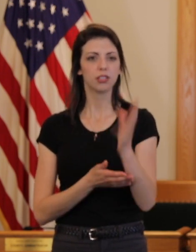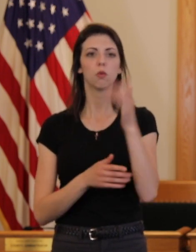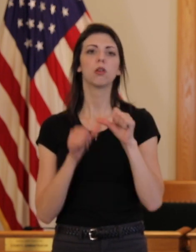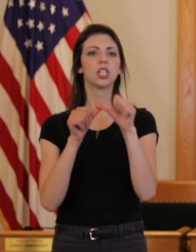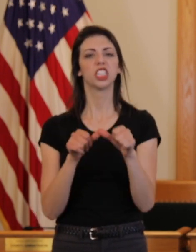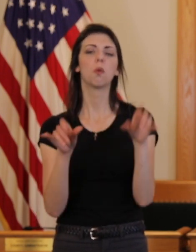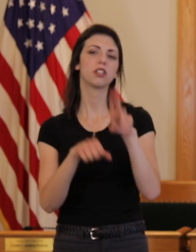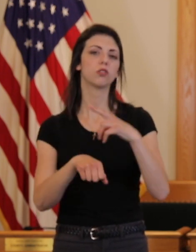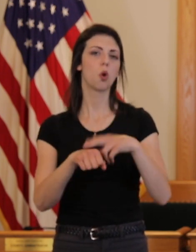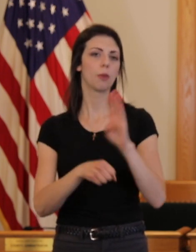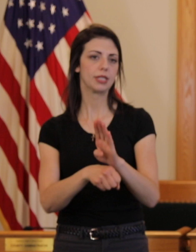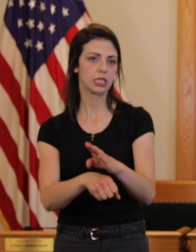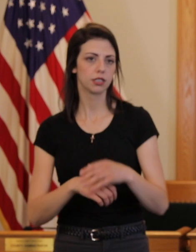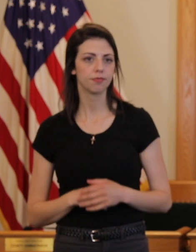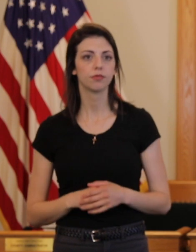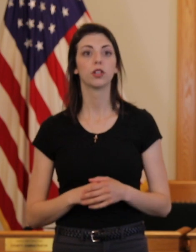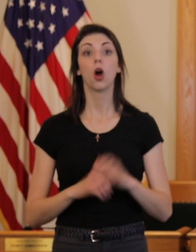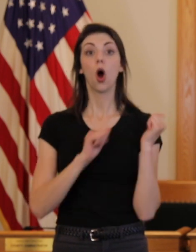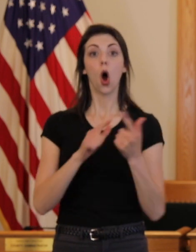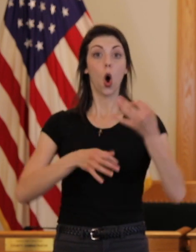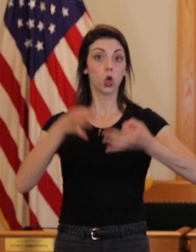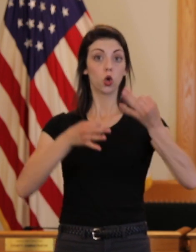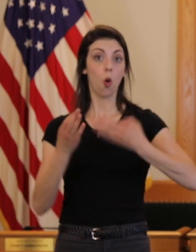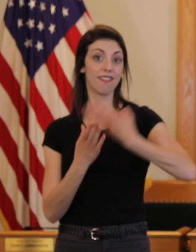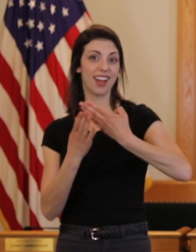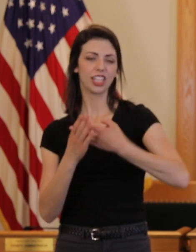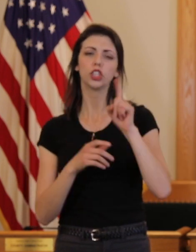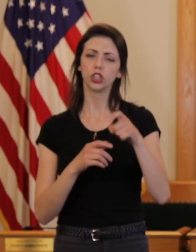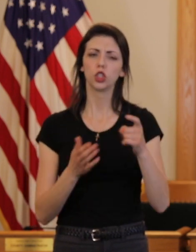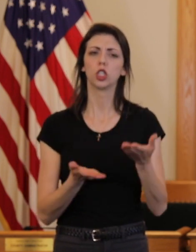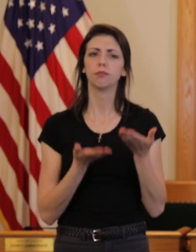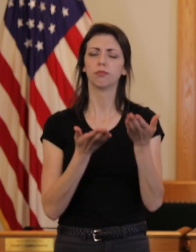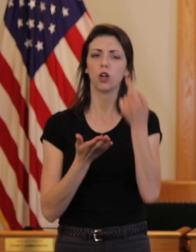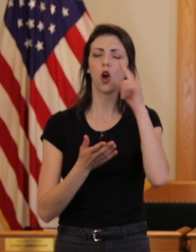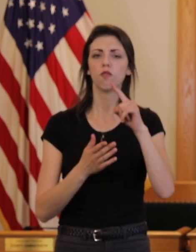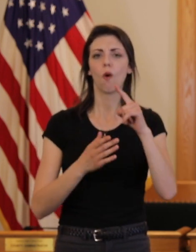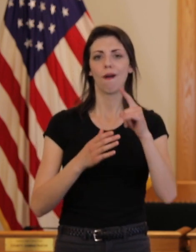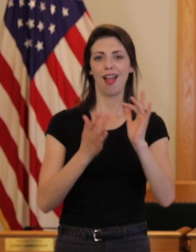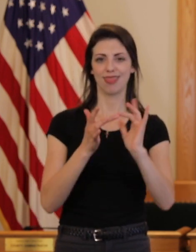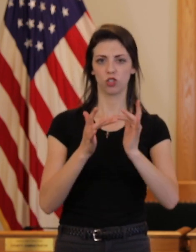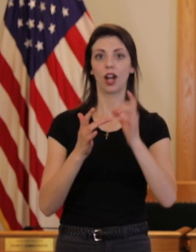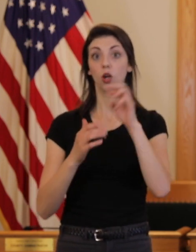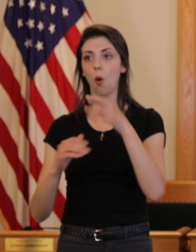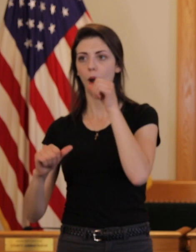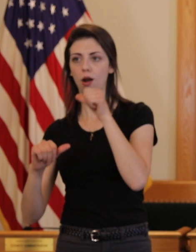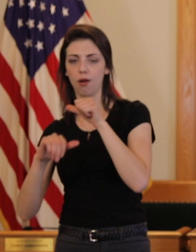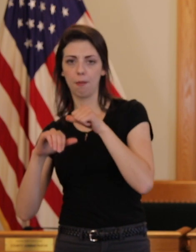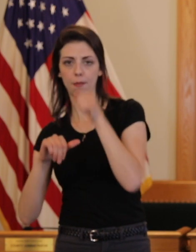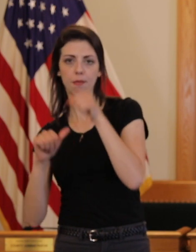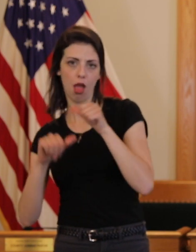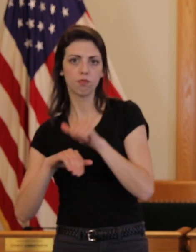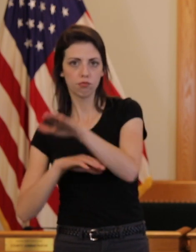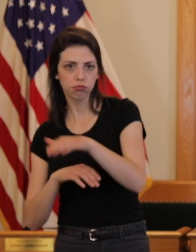the county clerk's office, all court filings should continue to be done electronically or by regular mail. The research room is open for